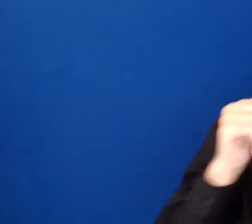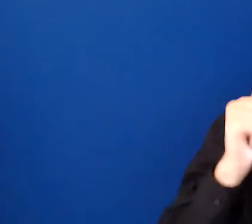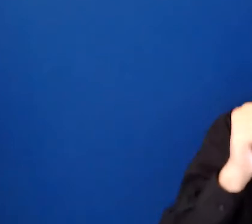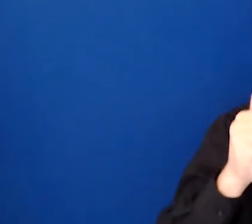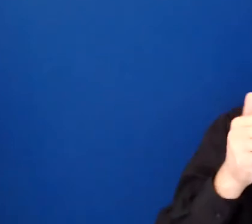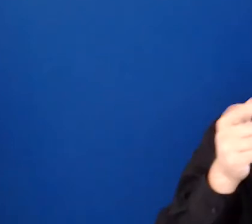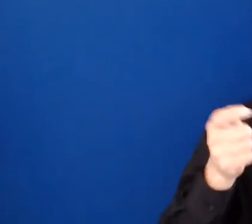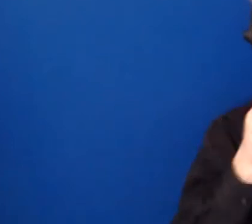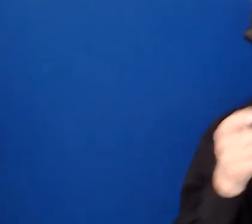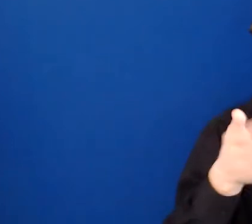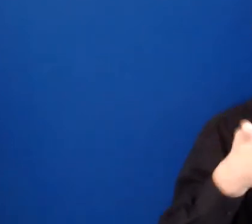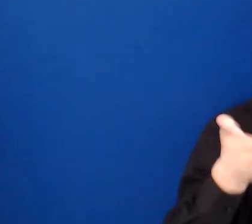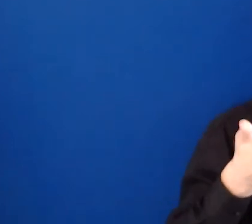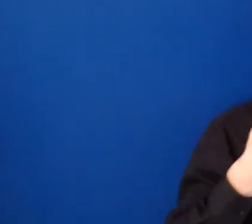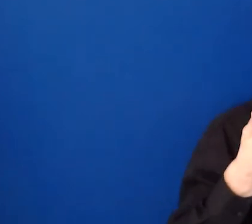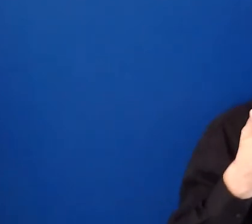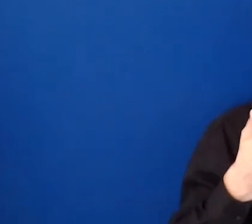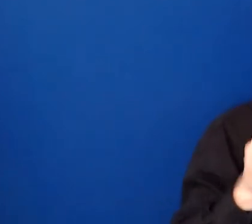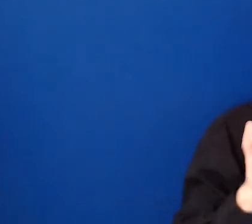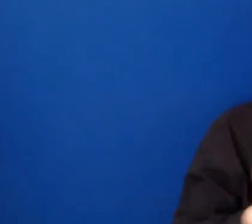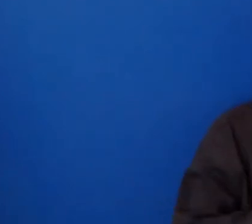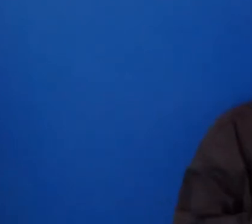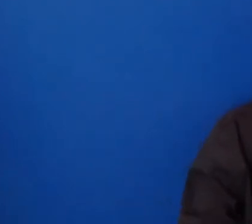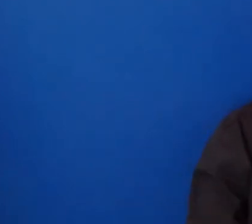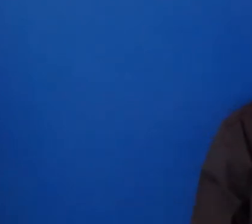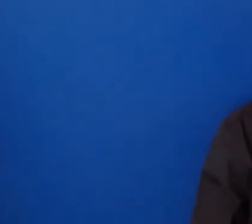SIL. So pretty exciting.